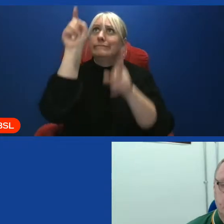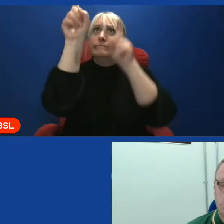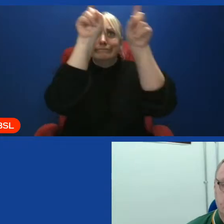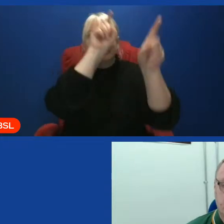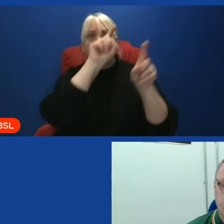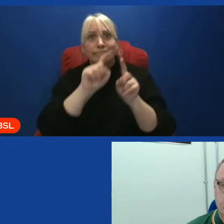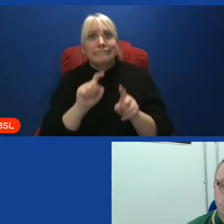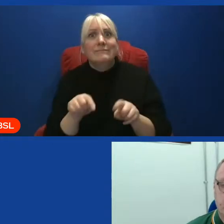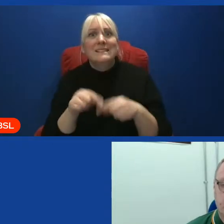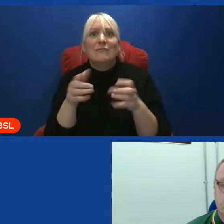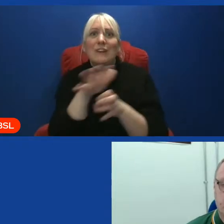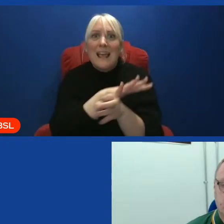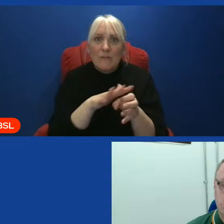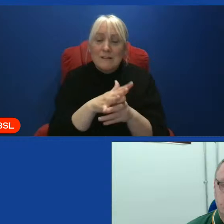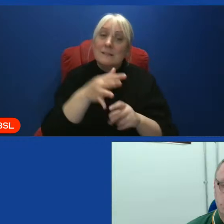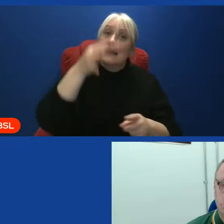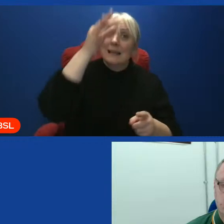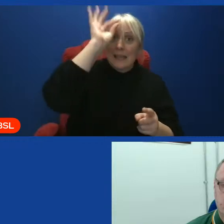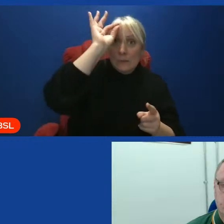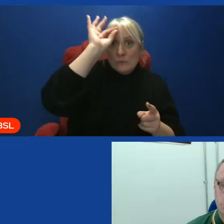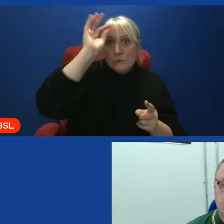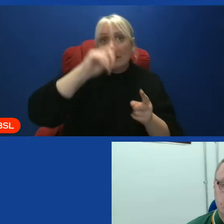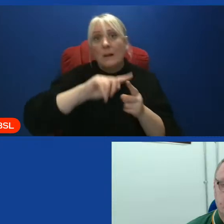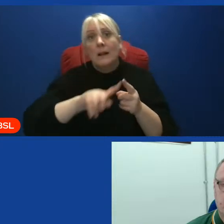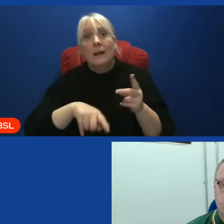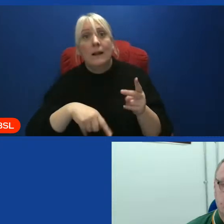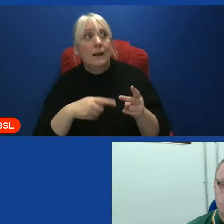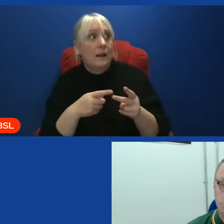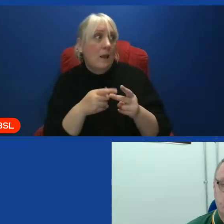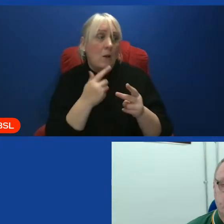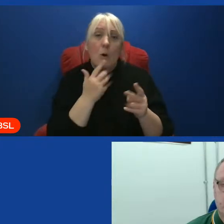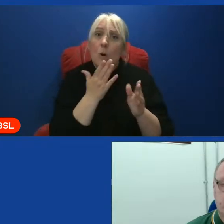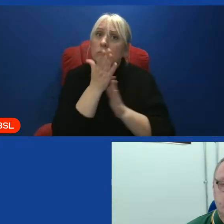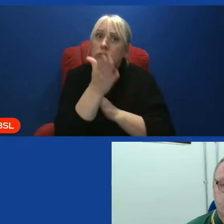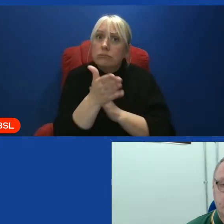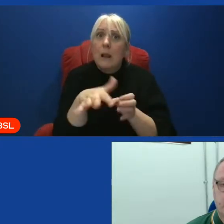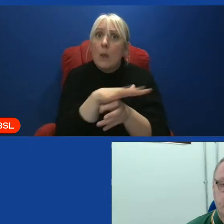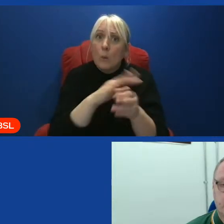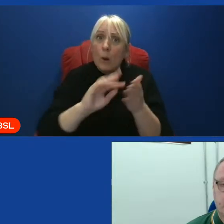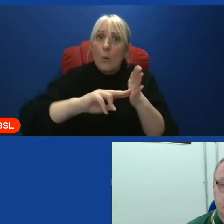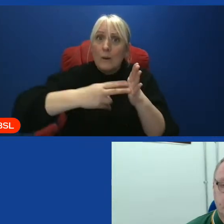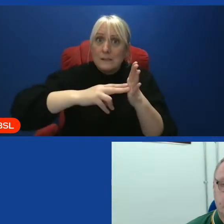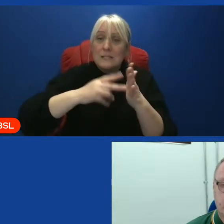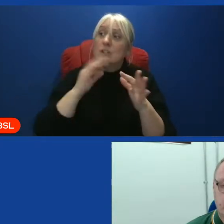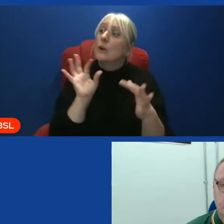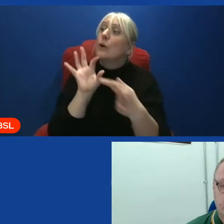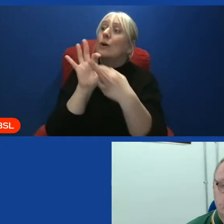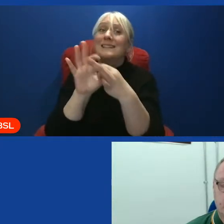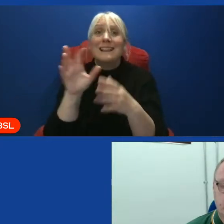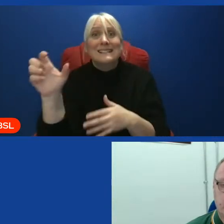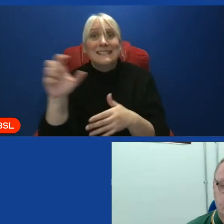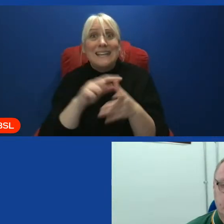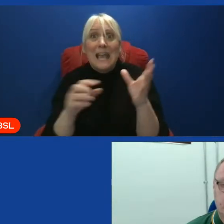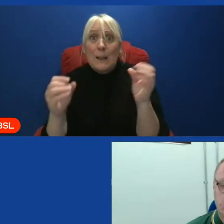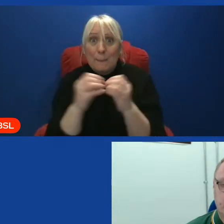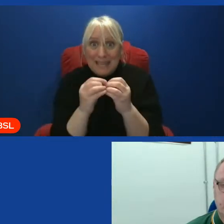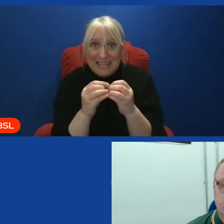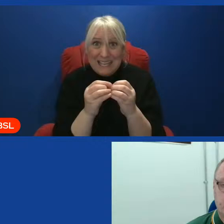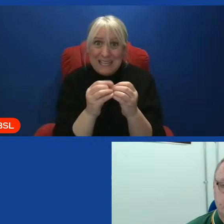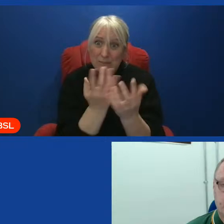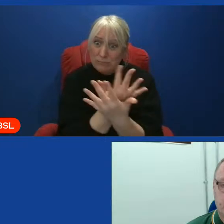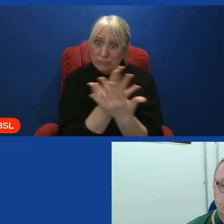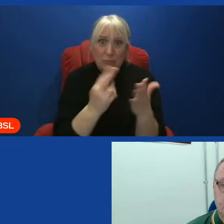it's the council, go to organisations, contact the CAB, all of those organisations.